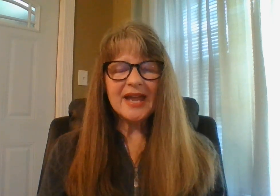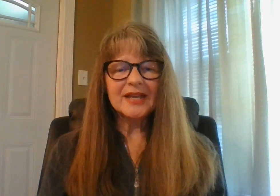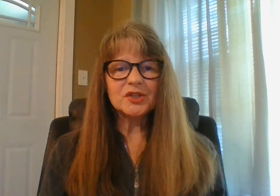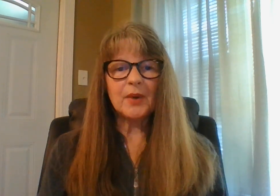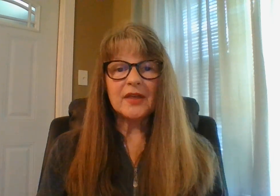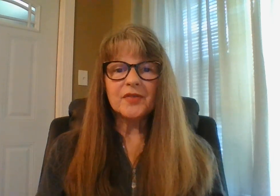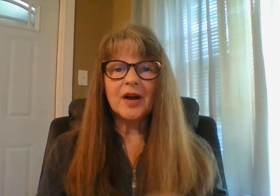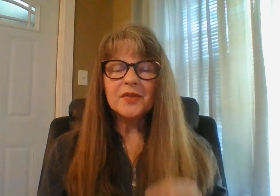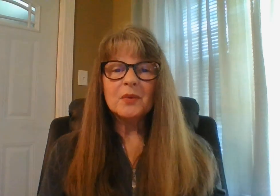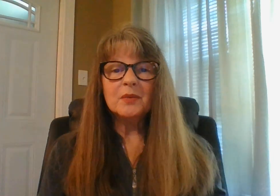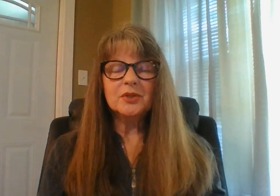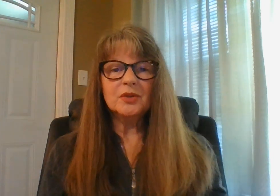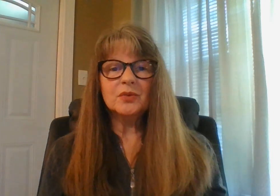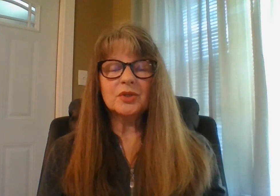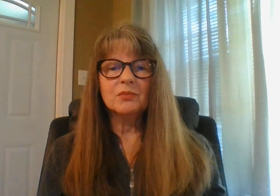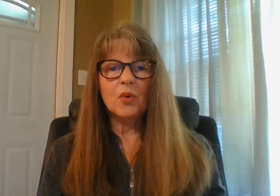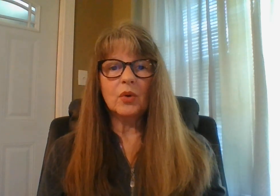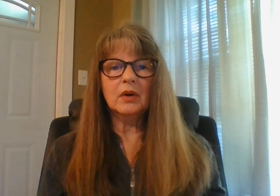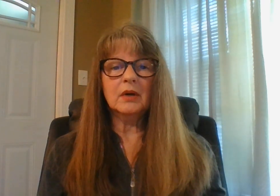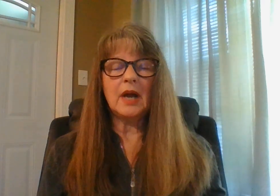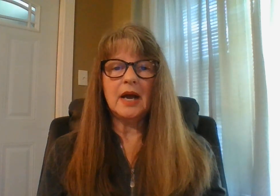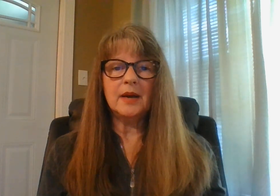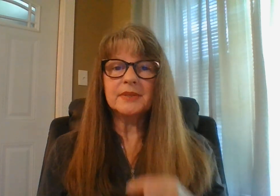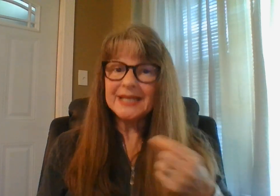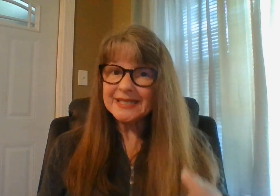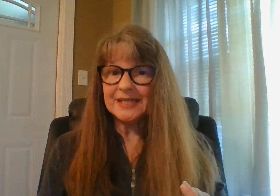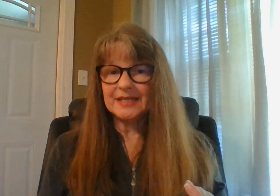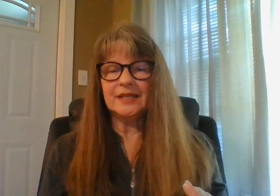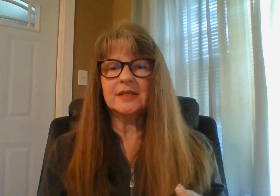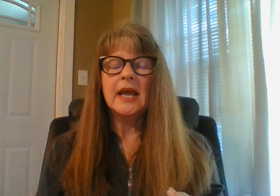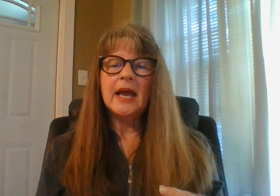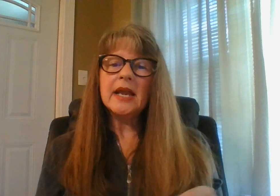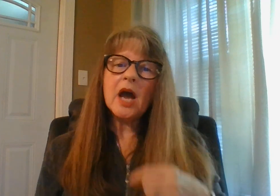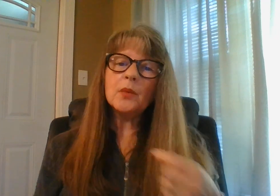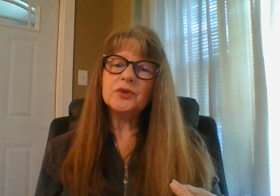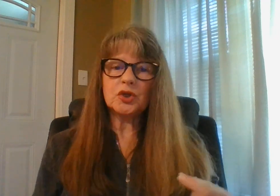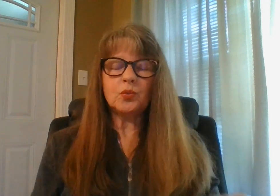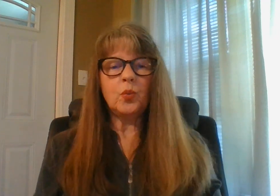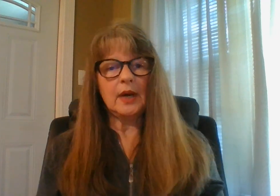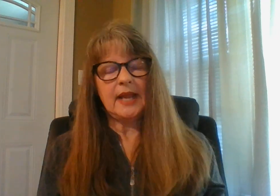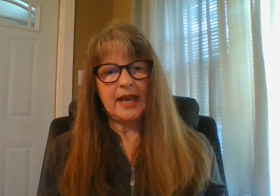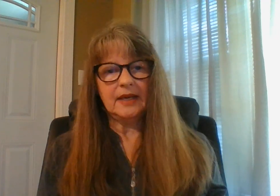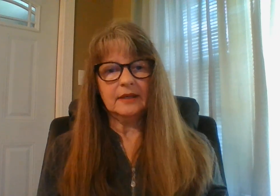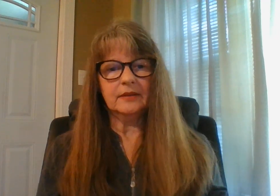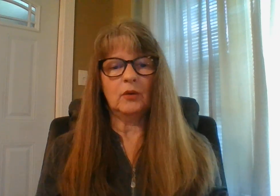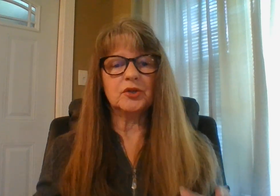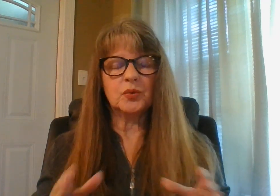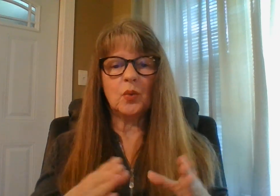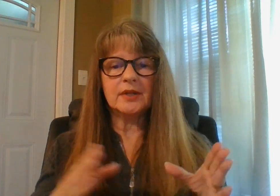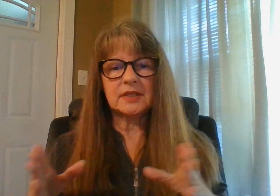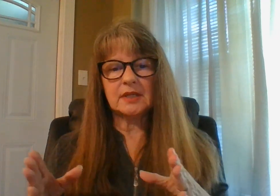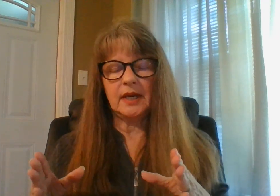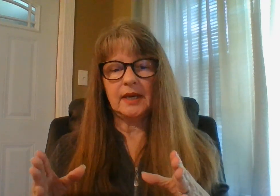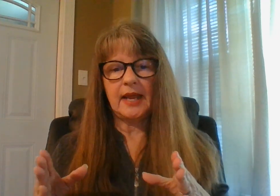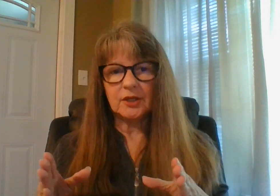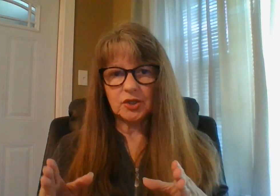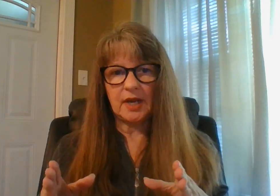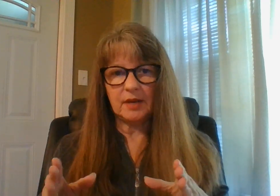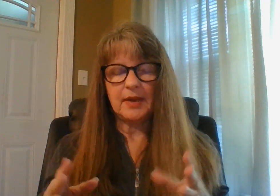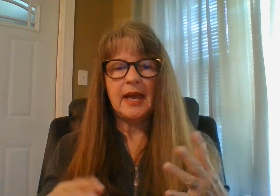Okay, so I thought that we would do some more sentences and not with just one-handed or just one hand shape